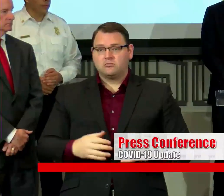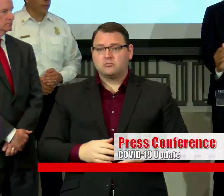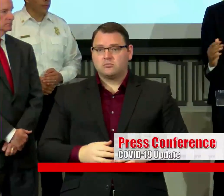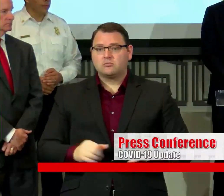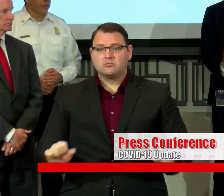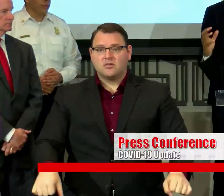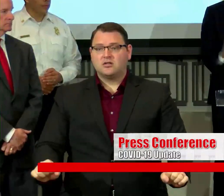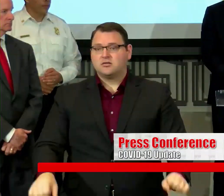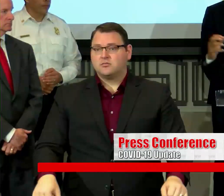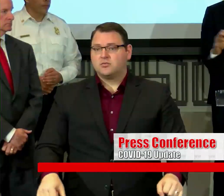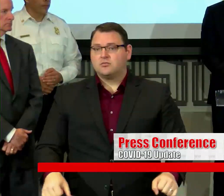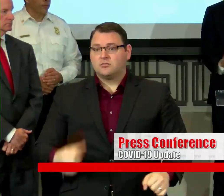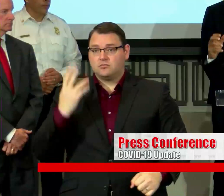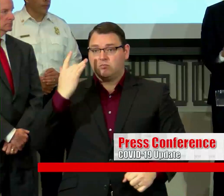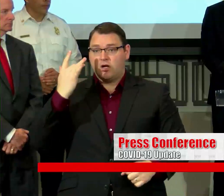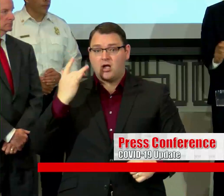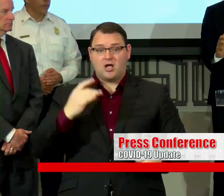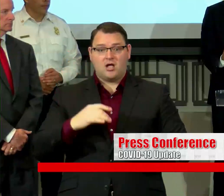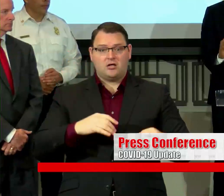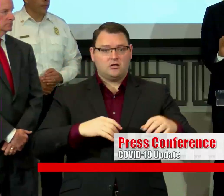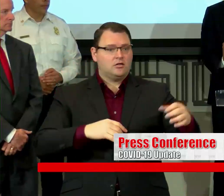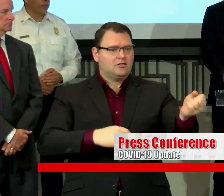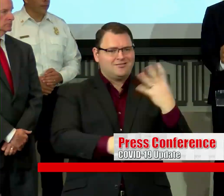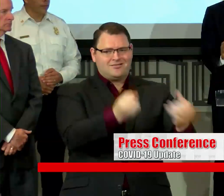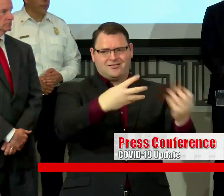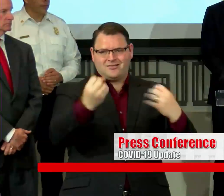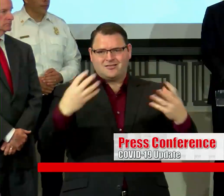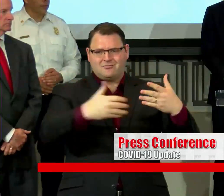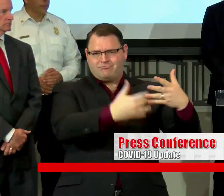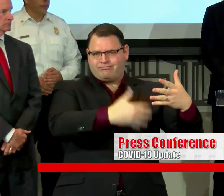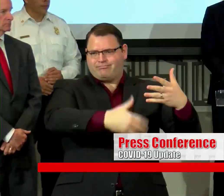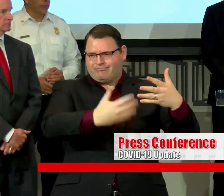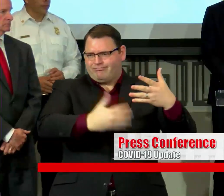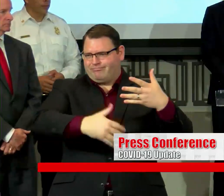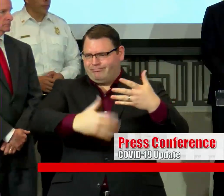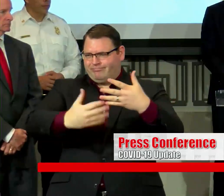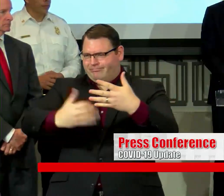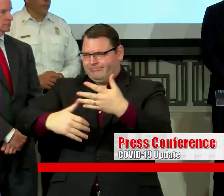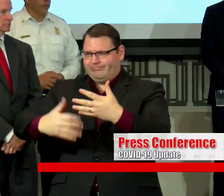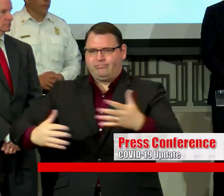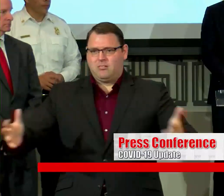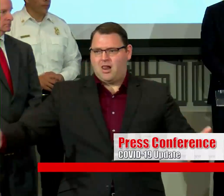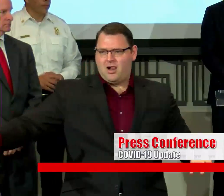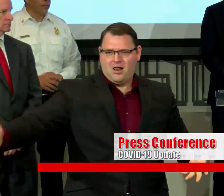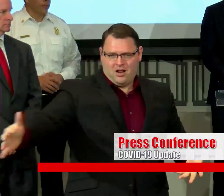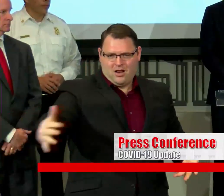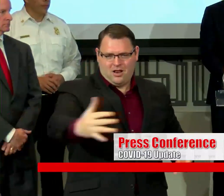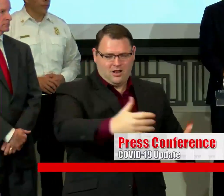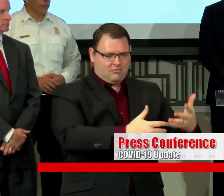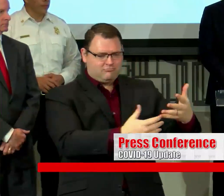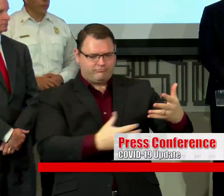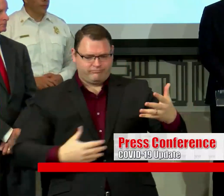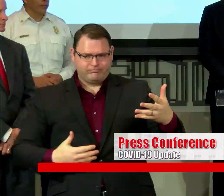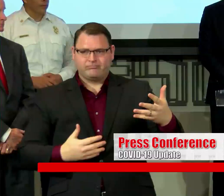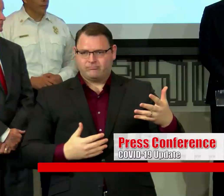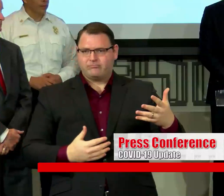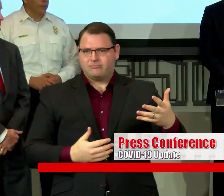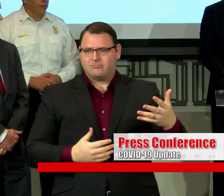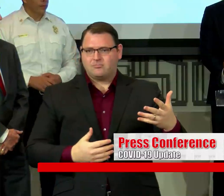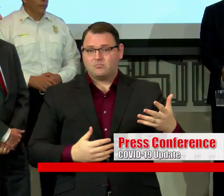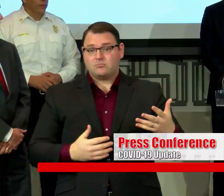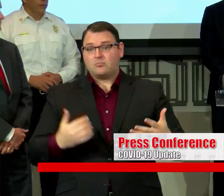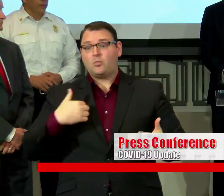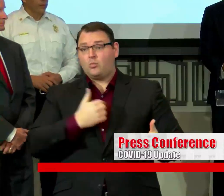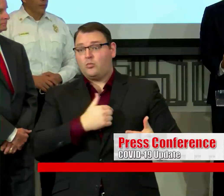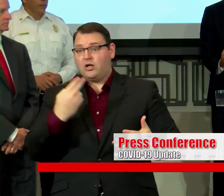450 because all of the numbers are coming in, because there are different groups that are doing testing. Harris County, City of Houston, we're doing testing.